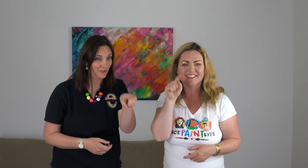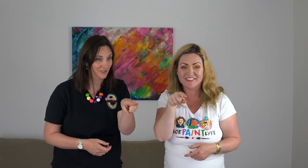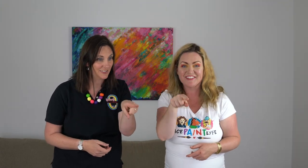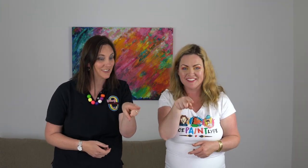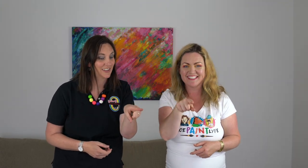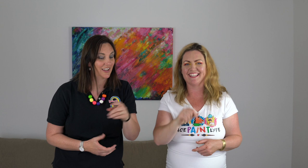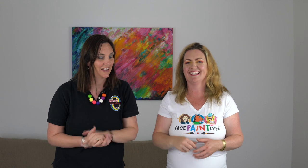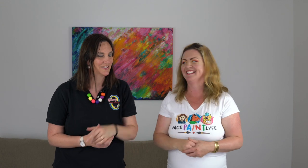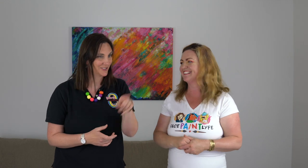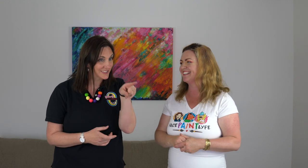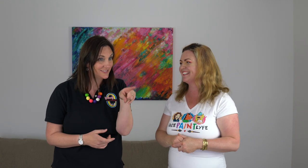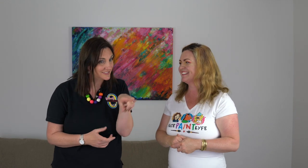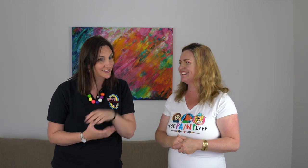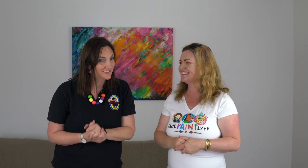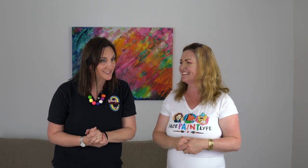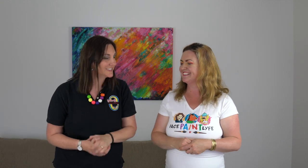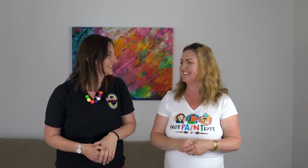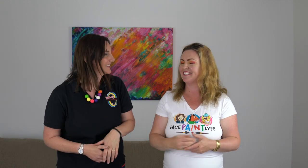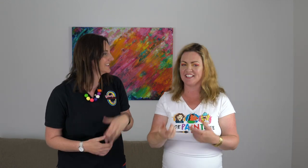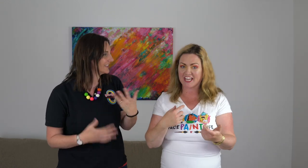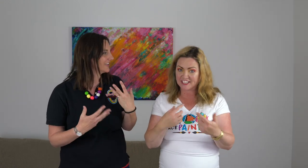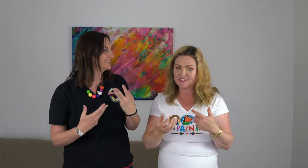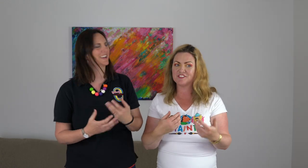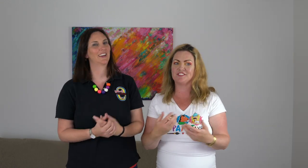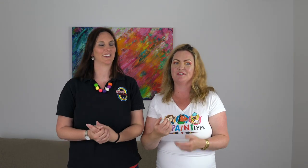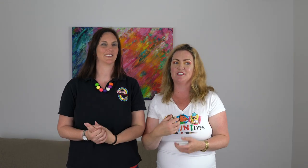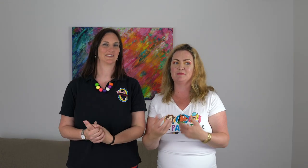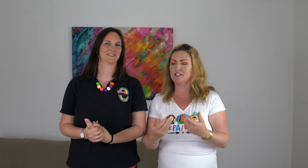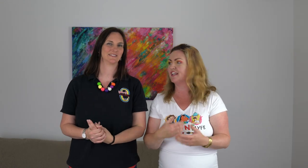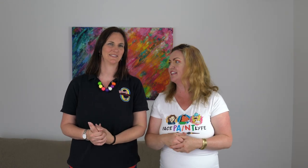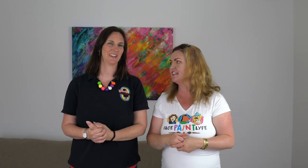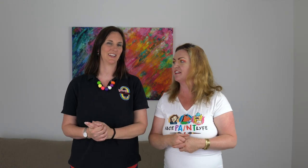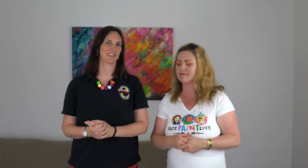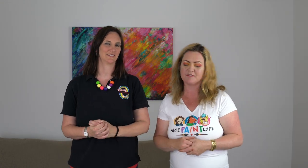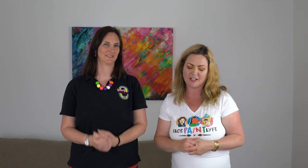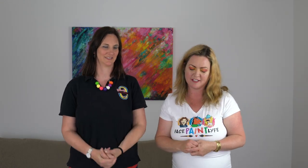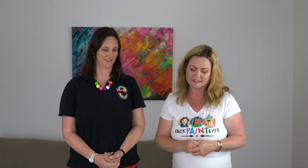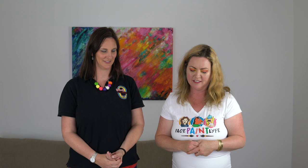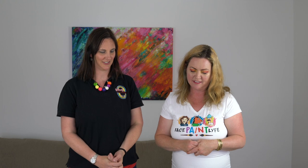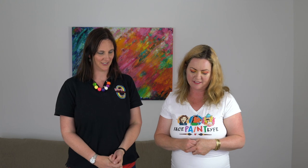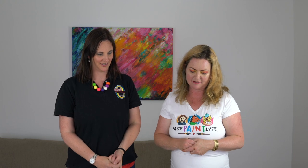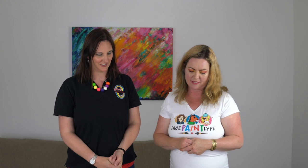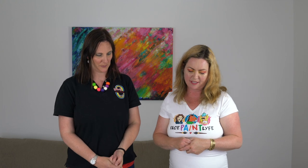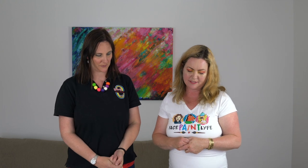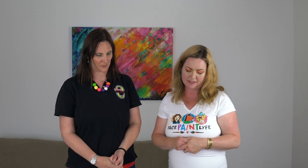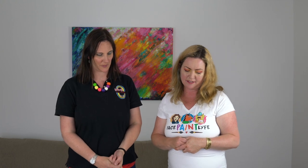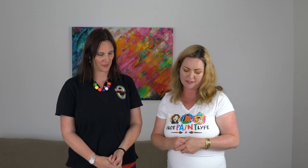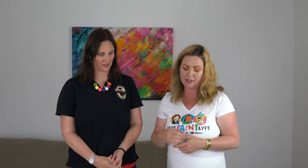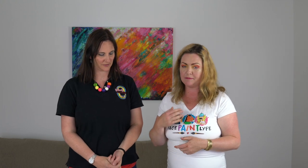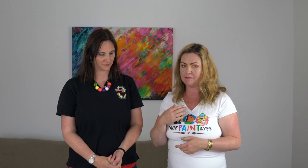You. And you sort of. Yeah. Engage. You know, communicating. Yeah. Great. Yeah, and I am